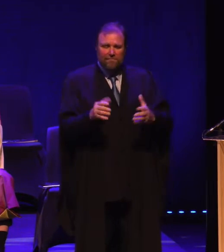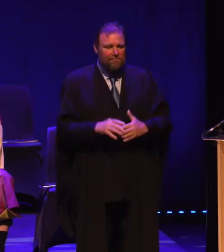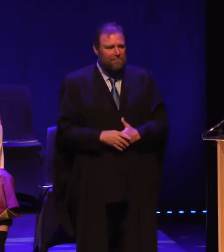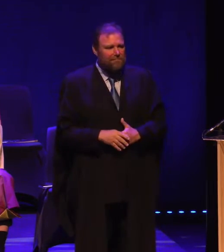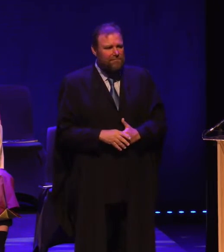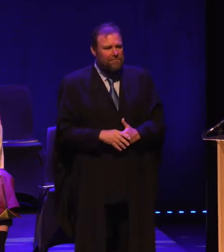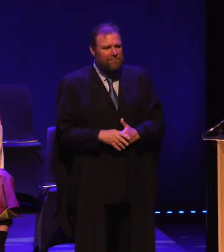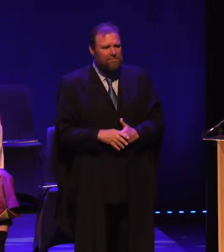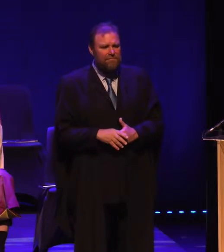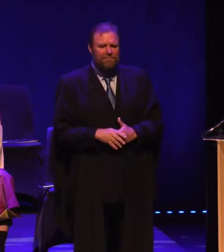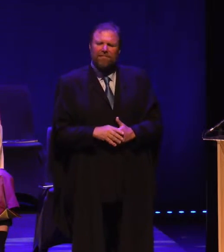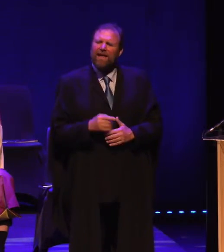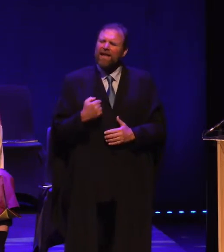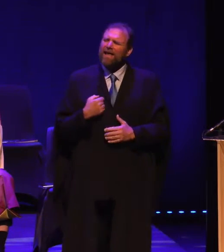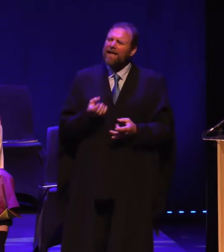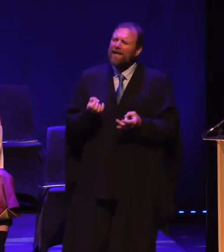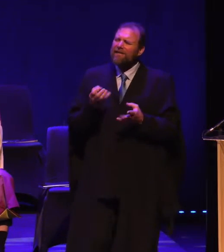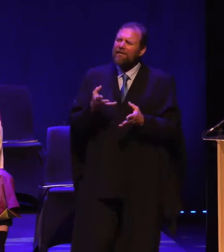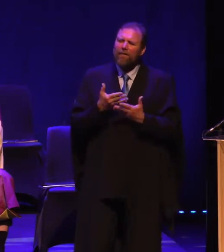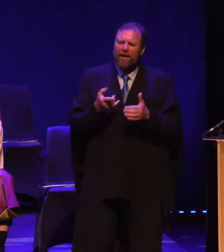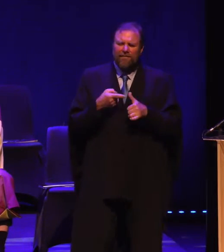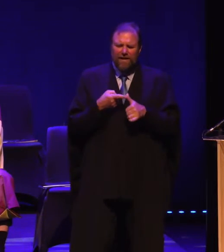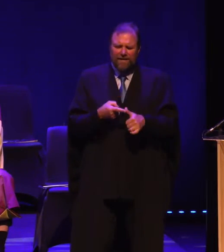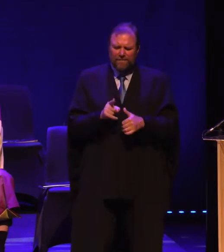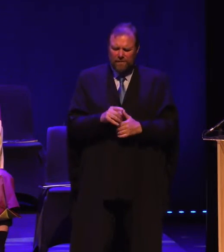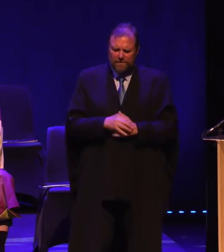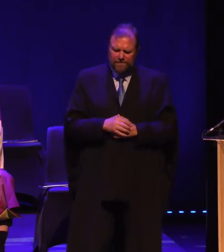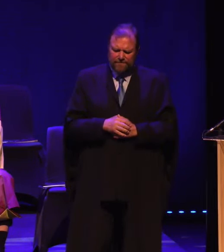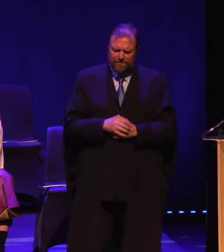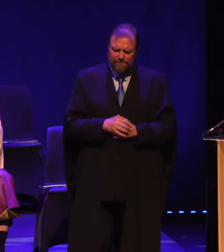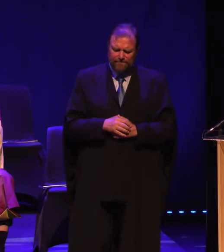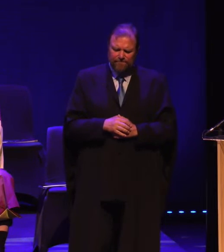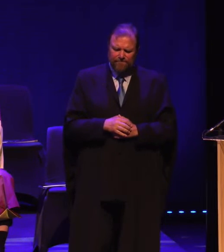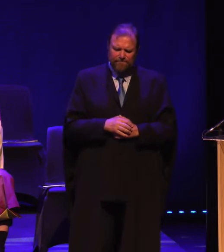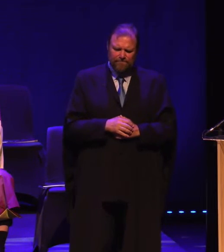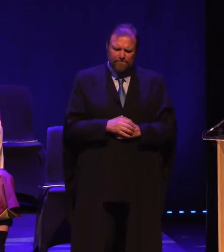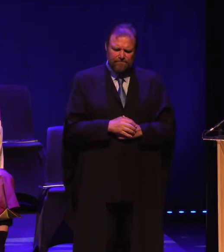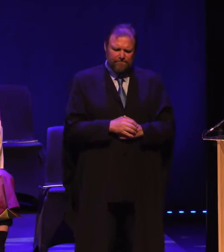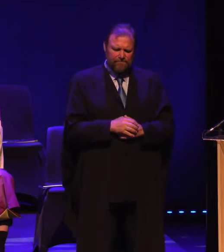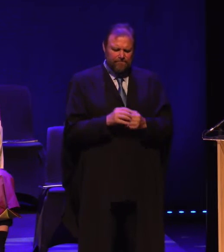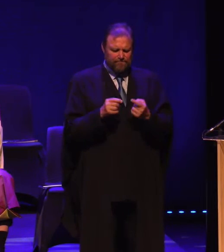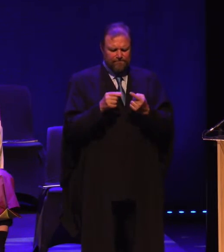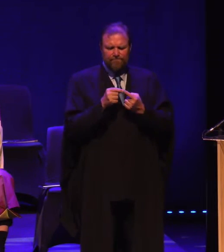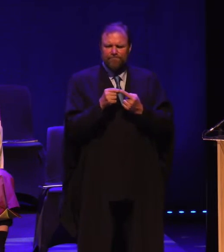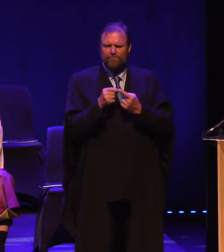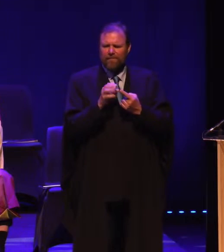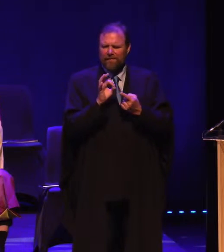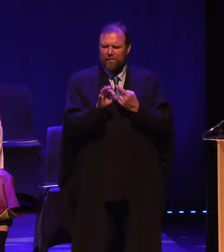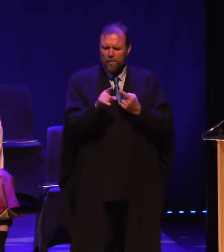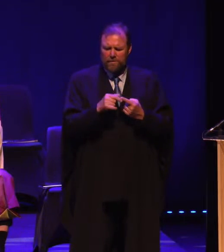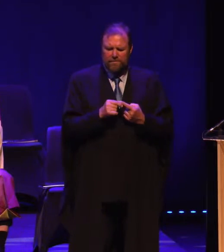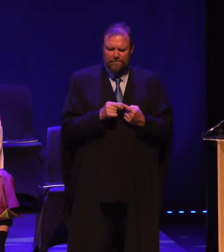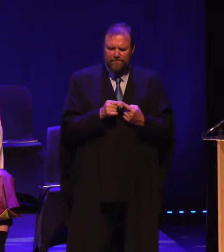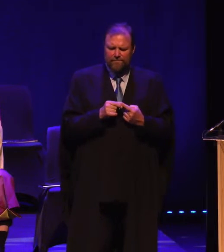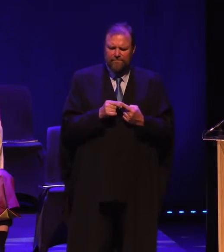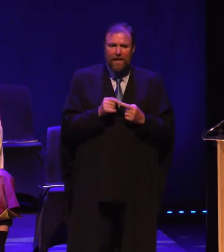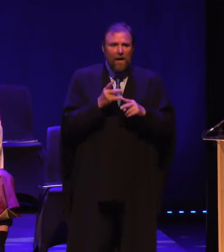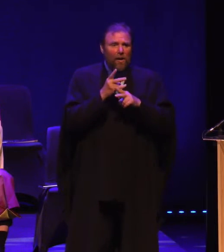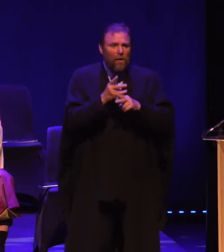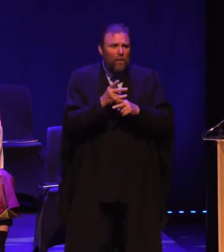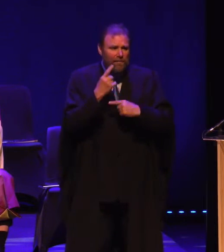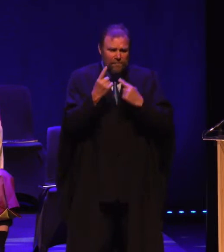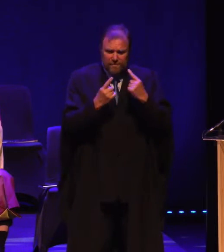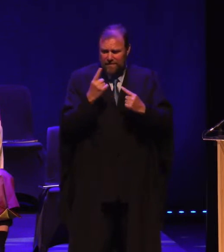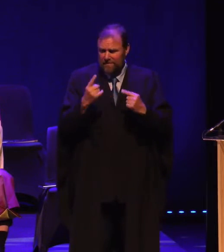If I can give you any advice, I'd highlight these couple of points. My first point is look after your